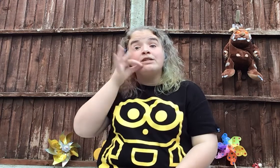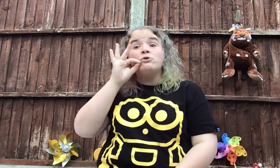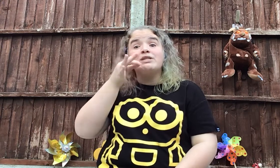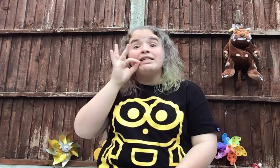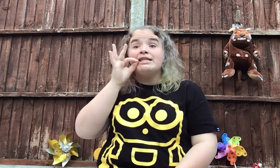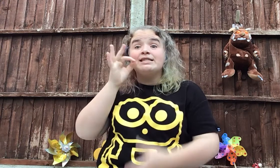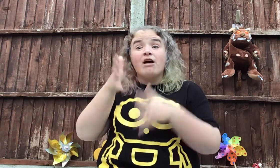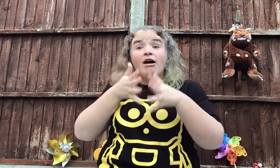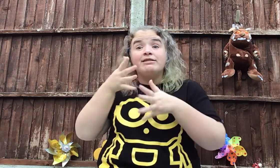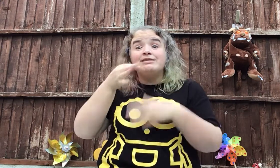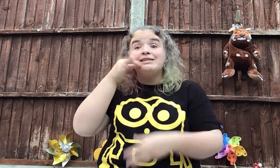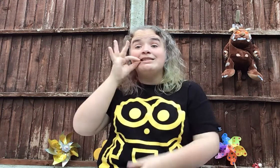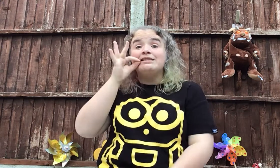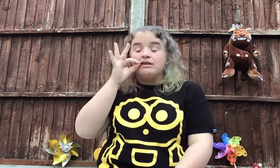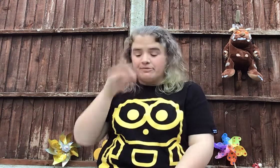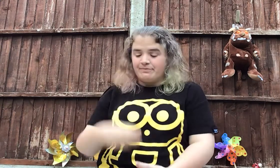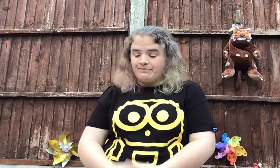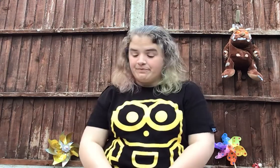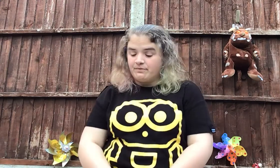your tea sign, tea.